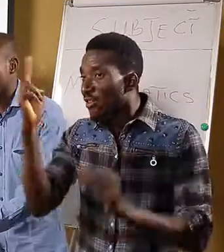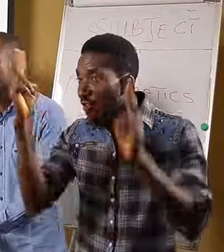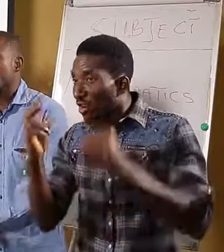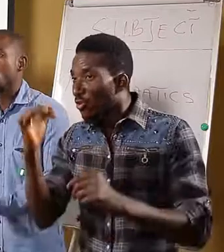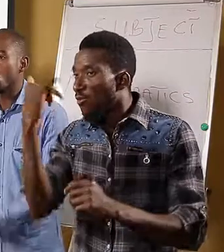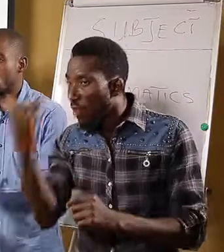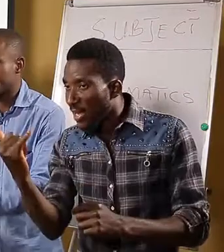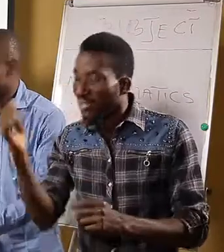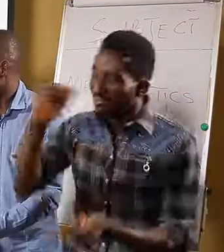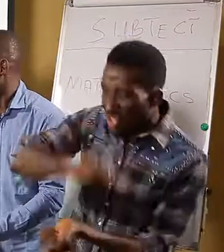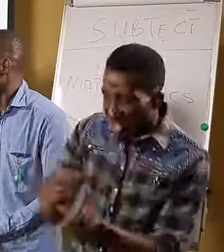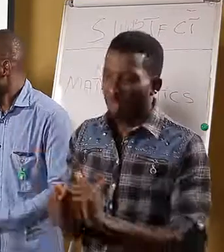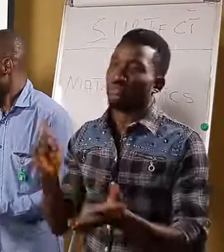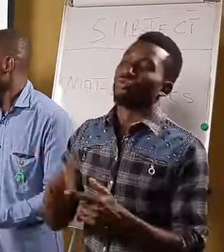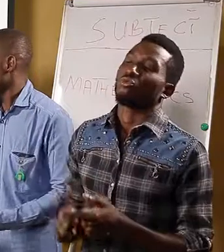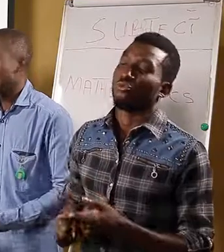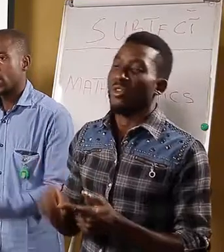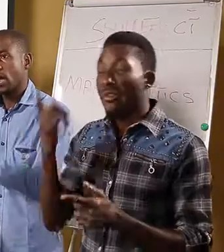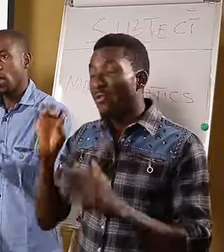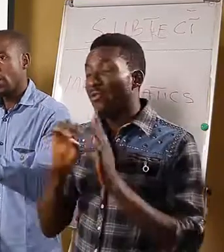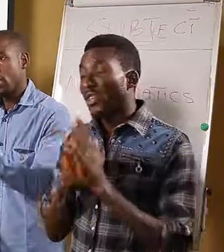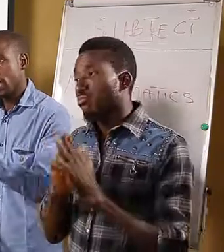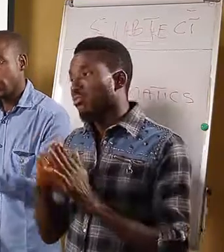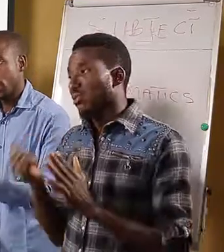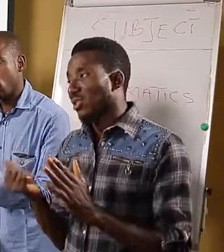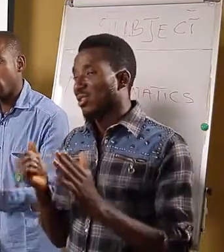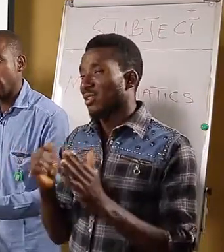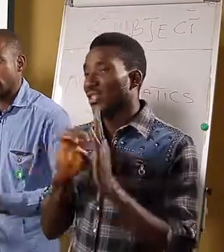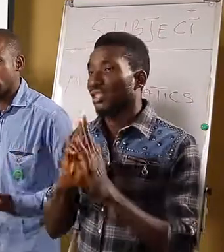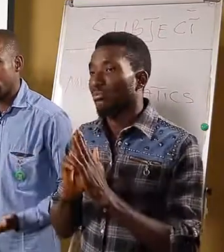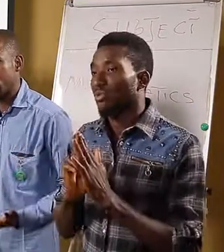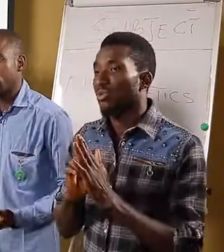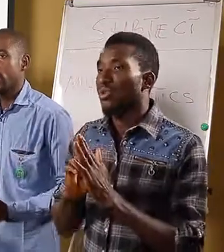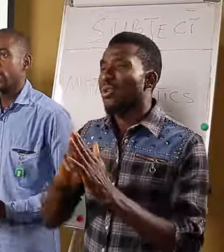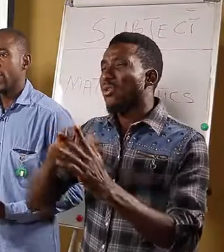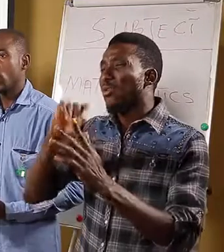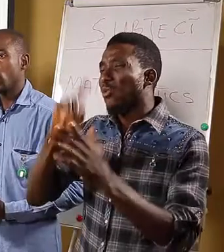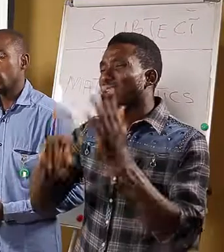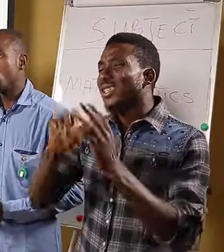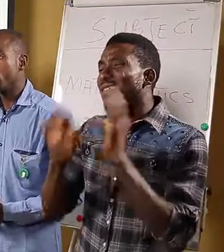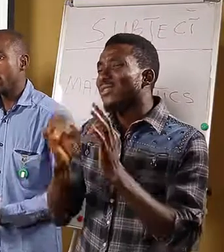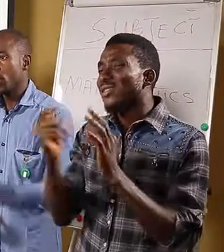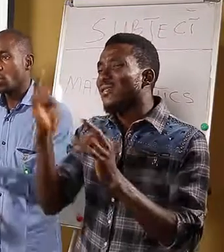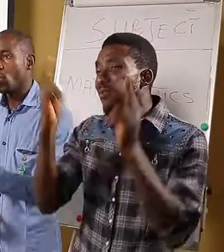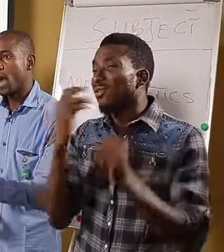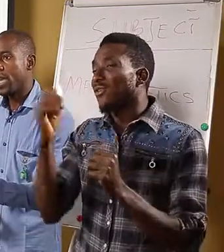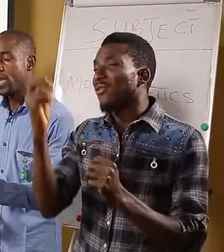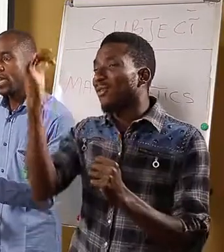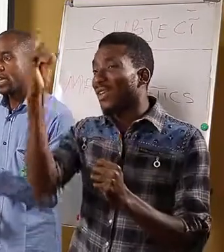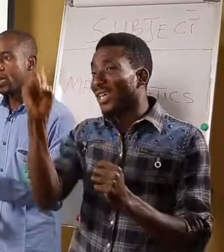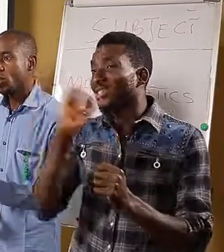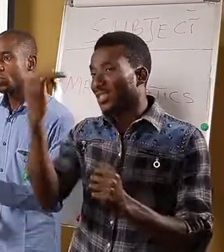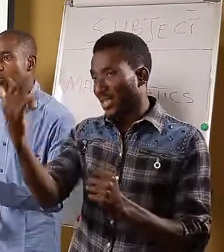of y will also change. Let's take another one. What about if the value of x is 3? Then the equation will be